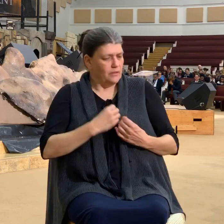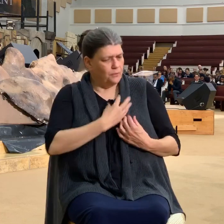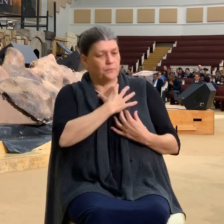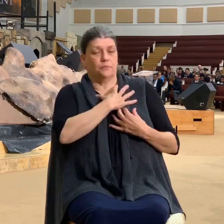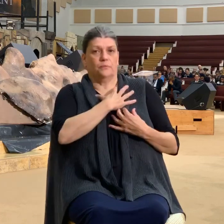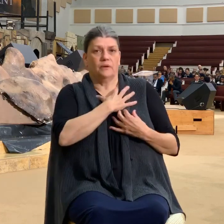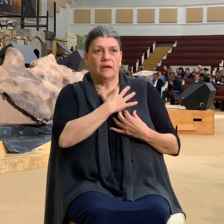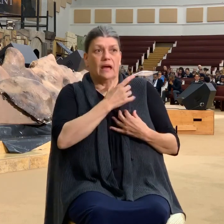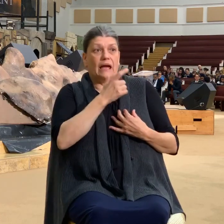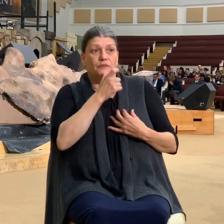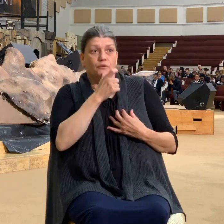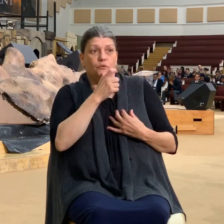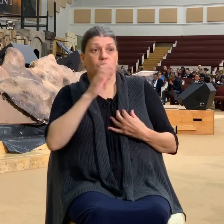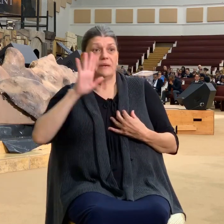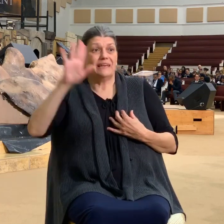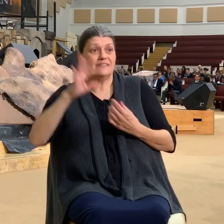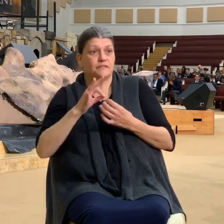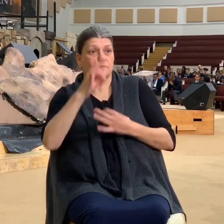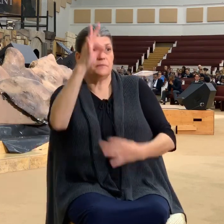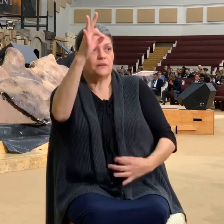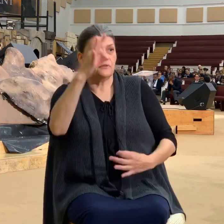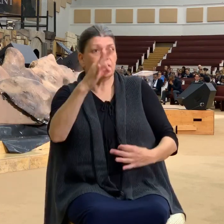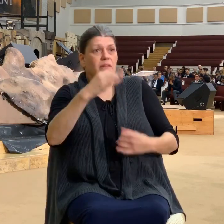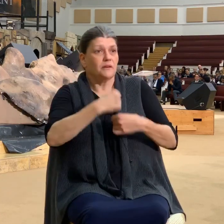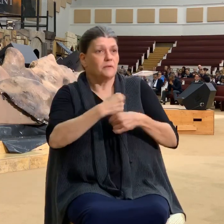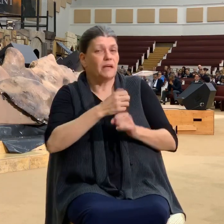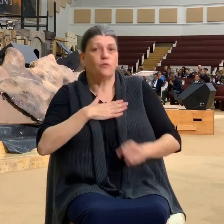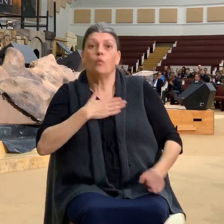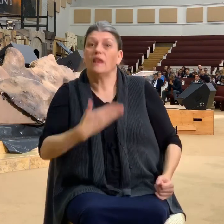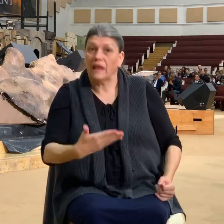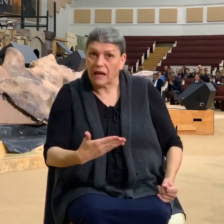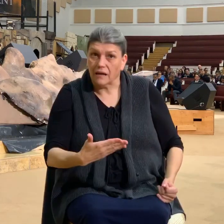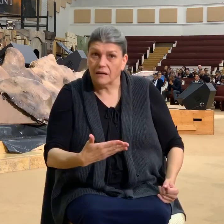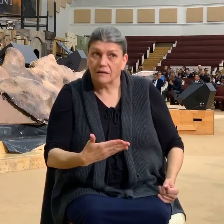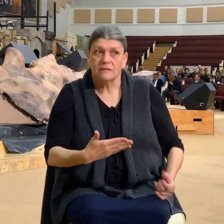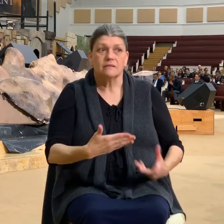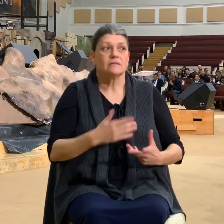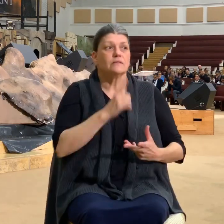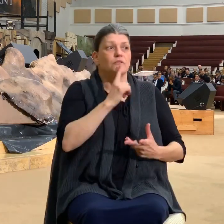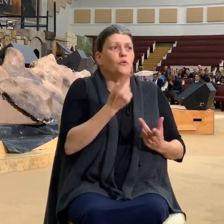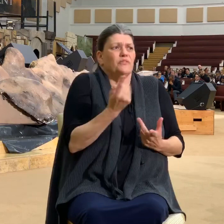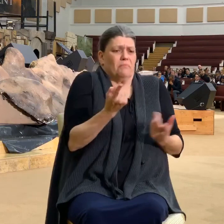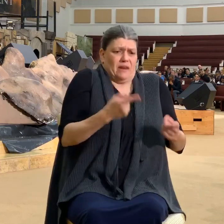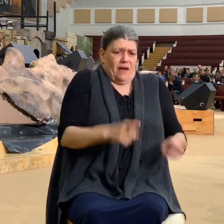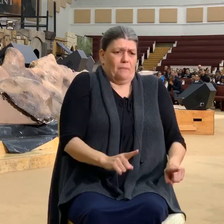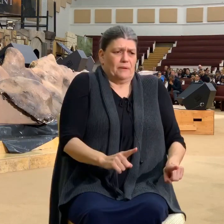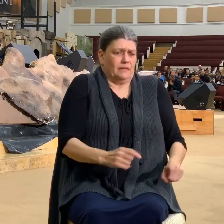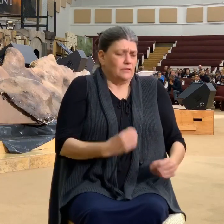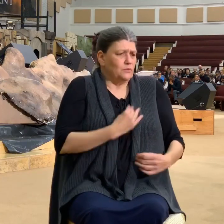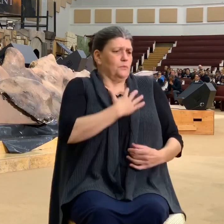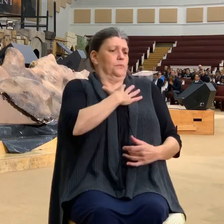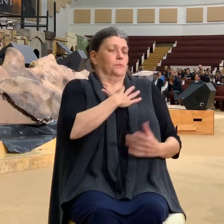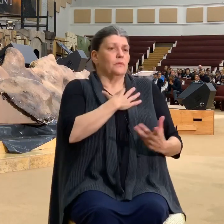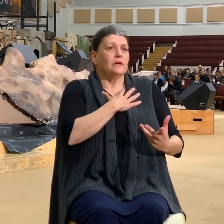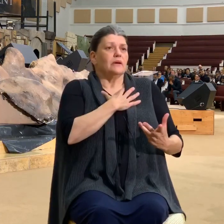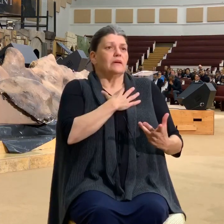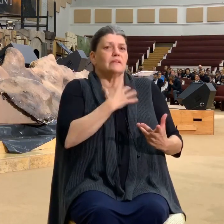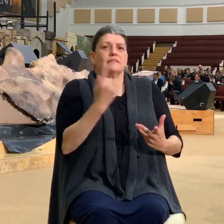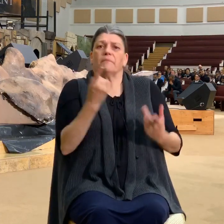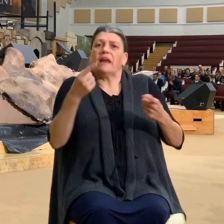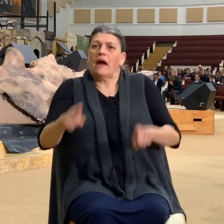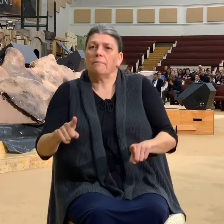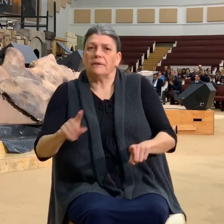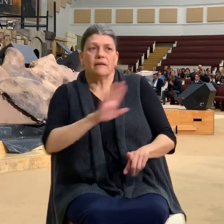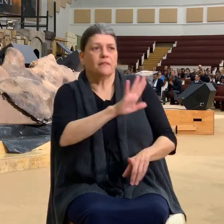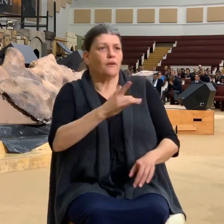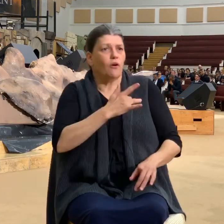his spirit made willing. So they had a willing spirit. So something happened as they began to build the tabernacle. Their